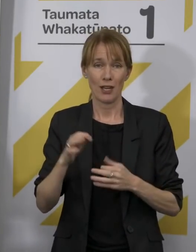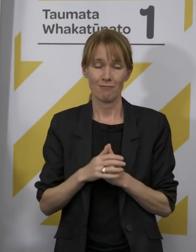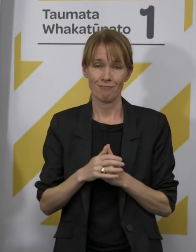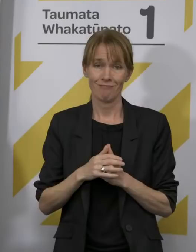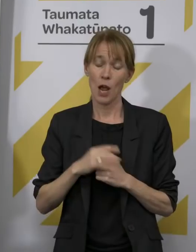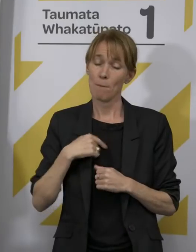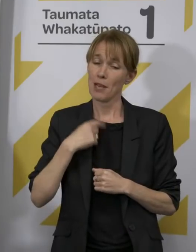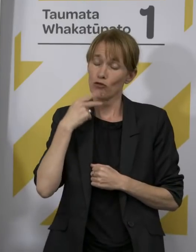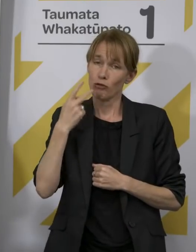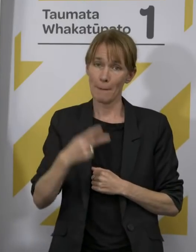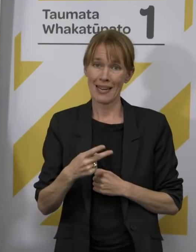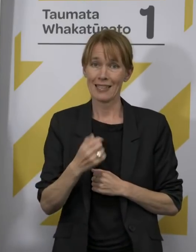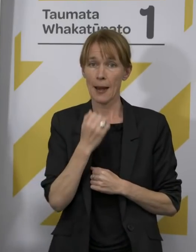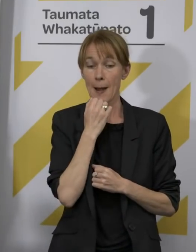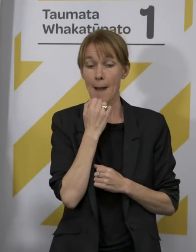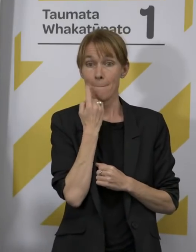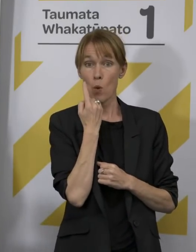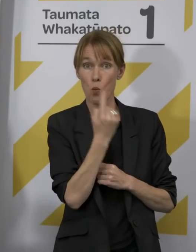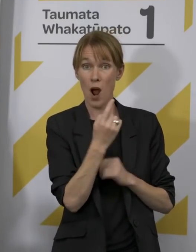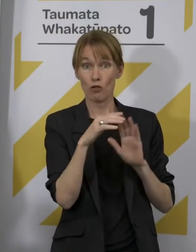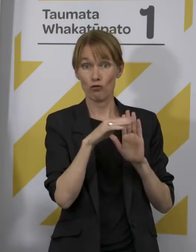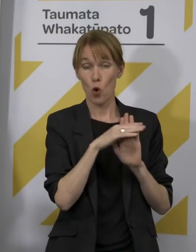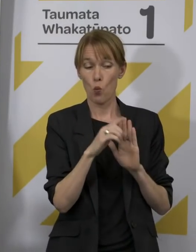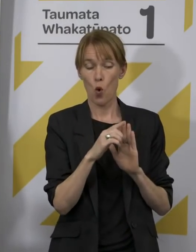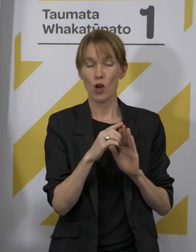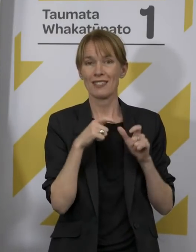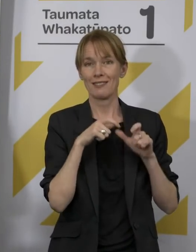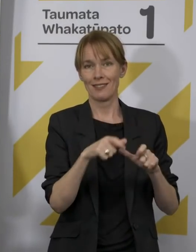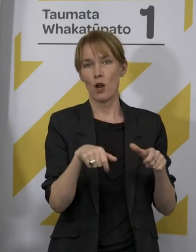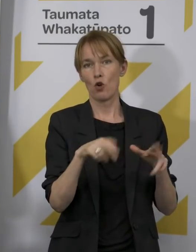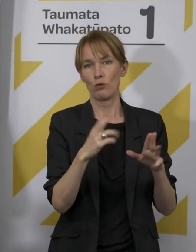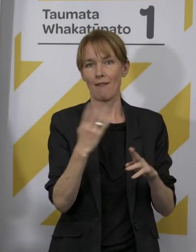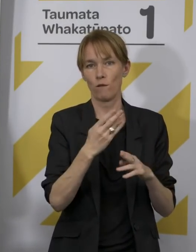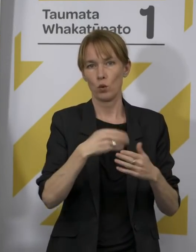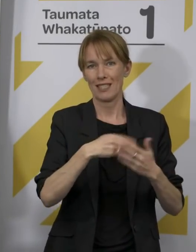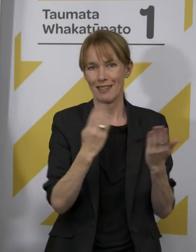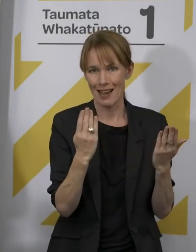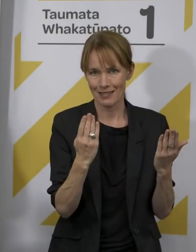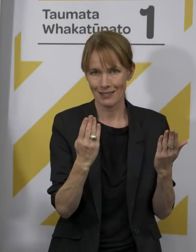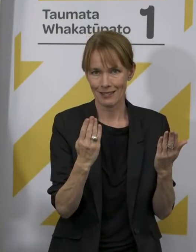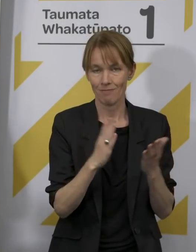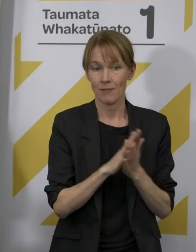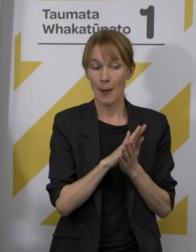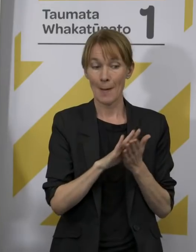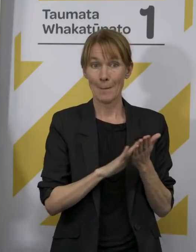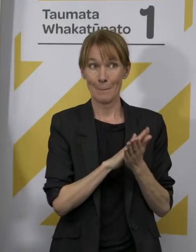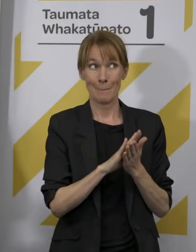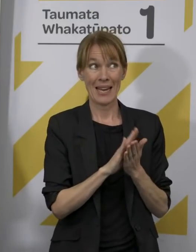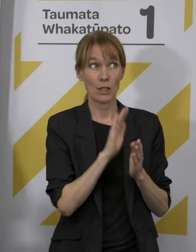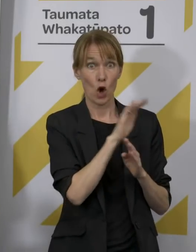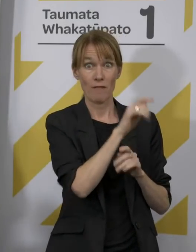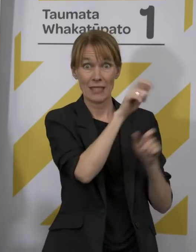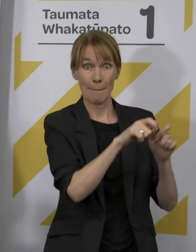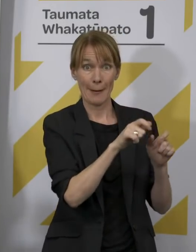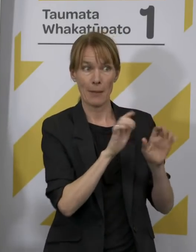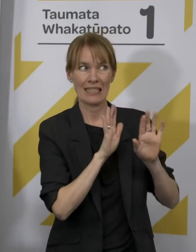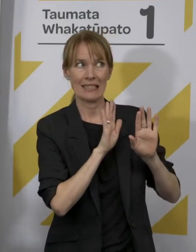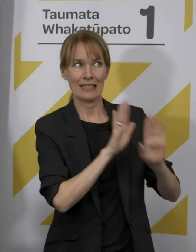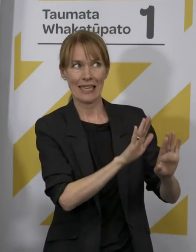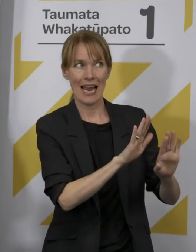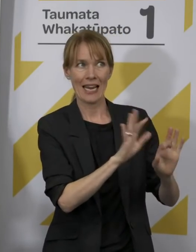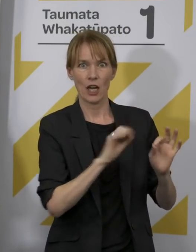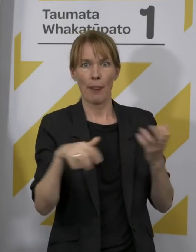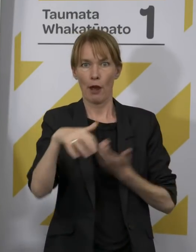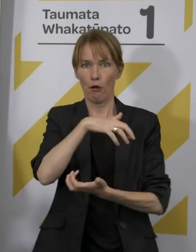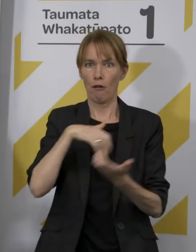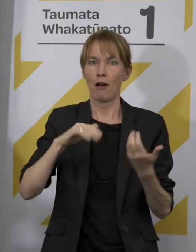the mainstay and remains the mainstay, as I've said. Secondly, remember that one of the reasons we brought it in was to, because